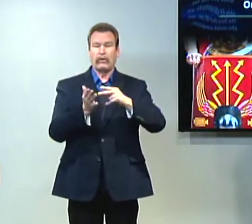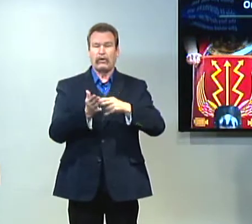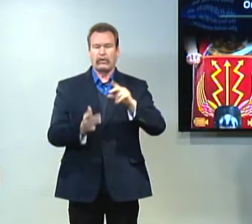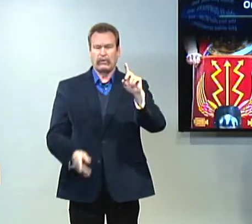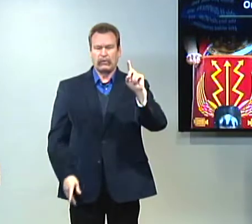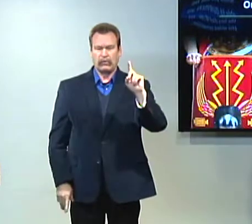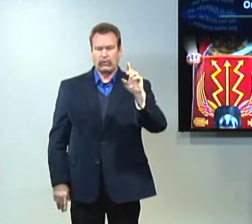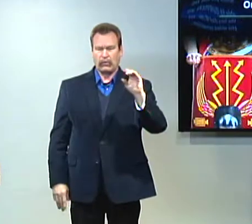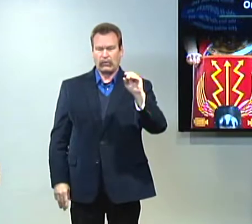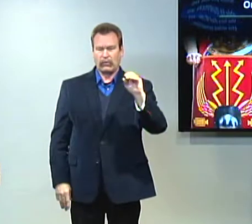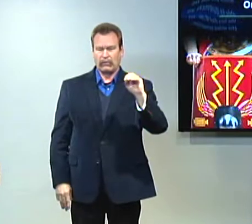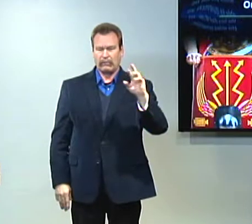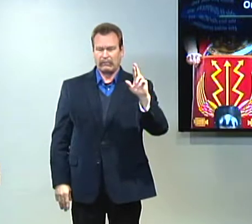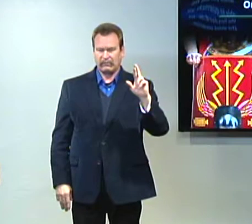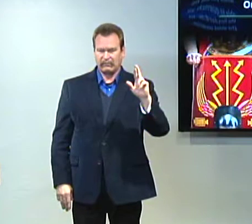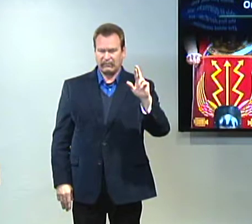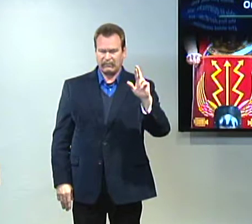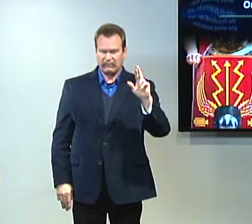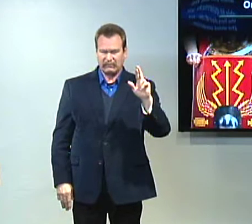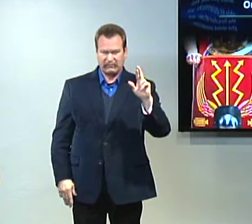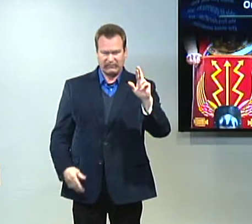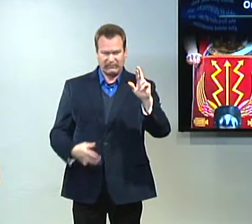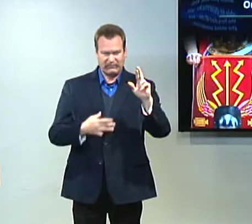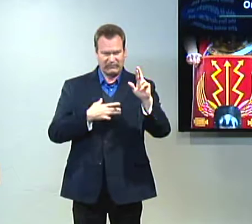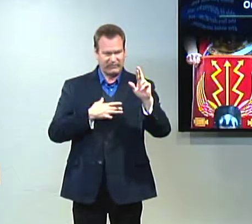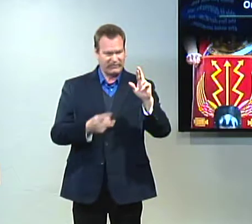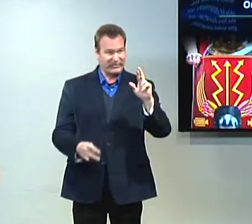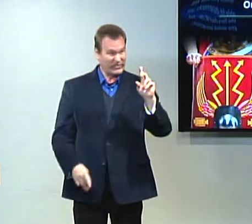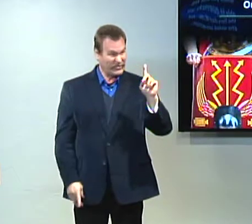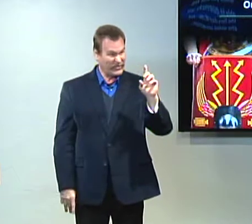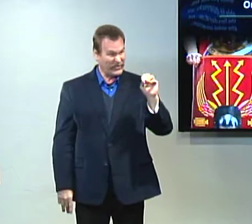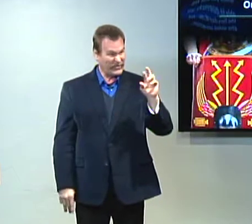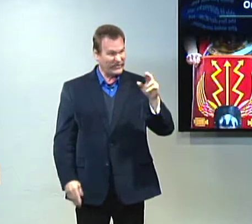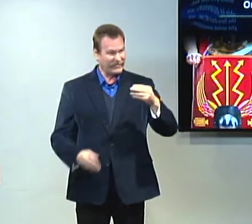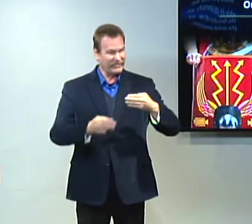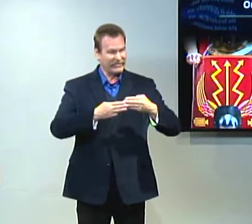word shield, it actually means door.